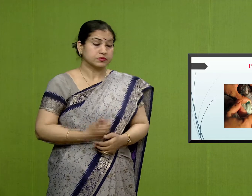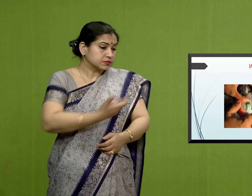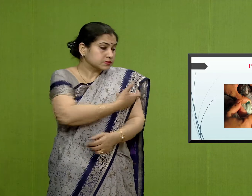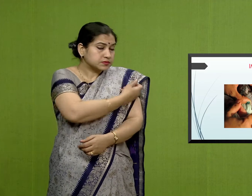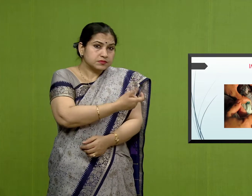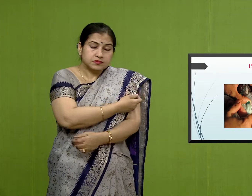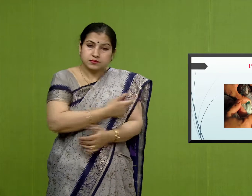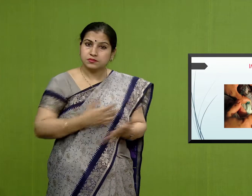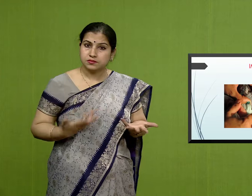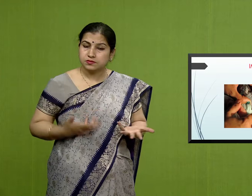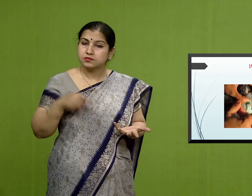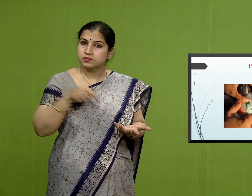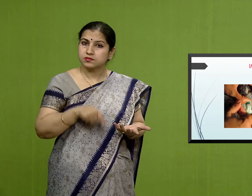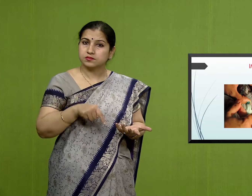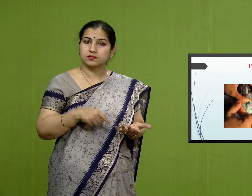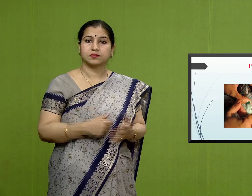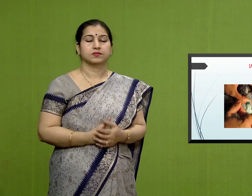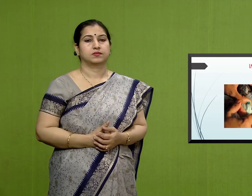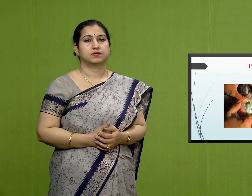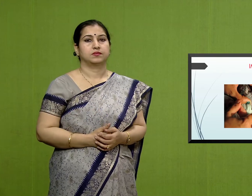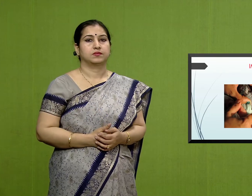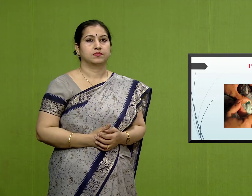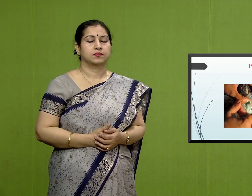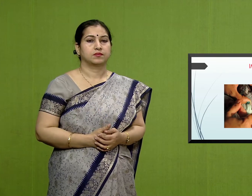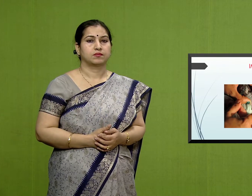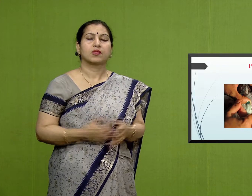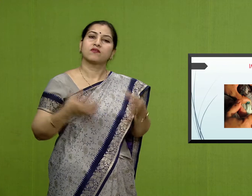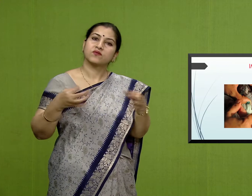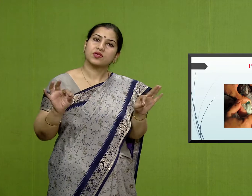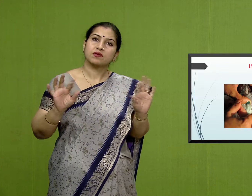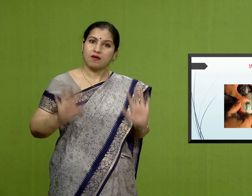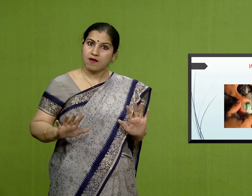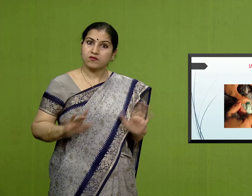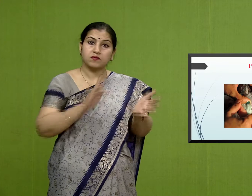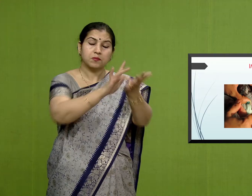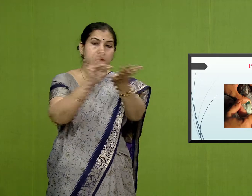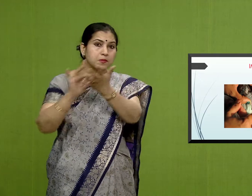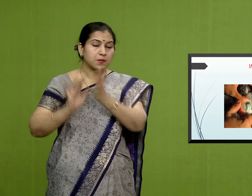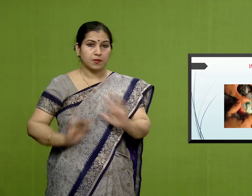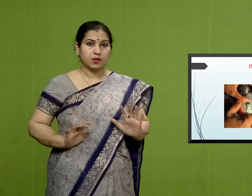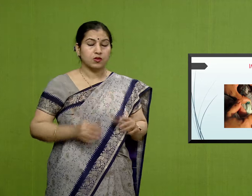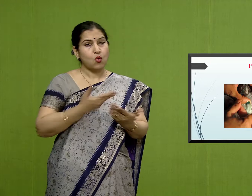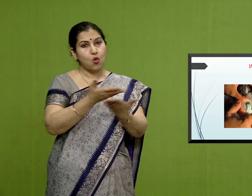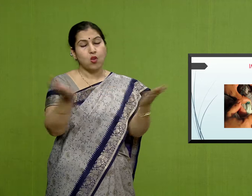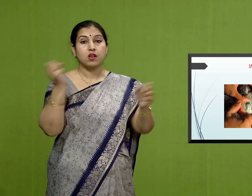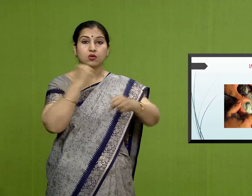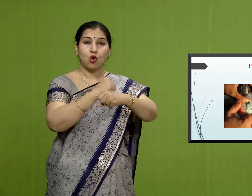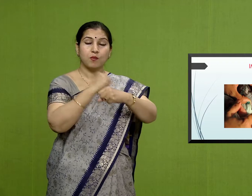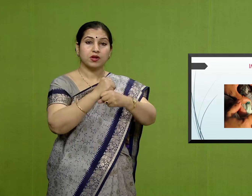Immunization is also done free of cost at all government